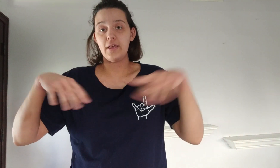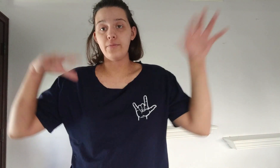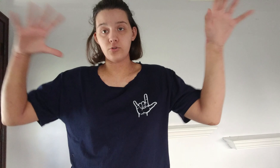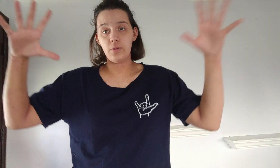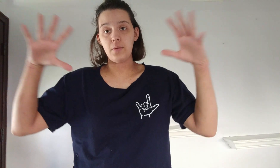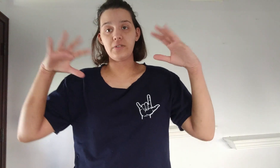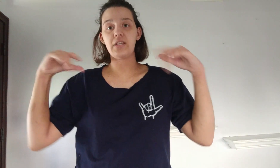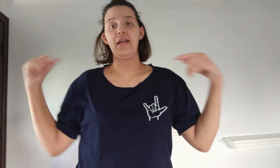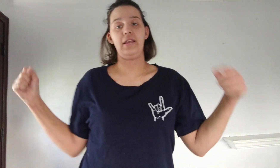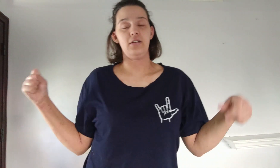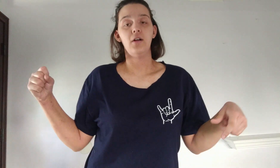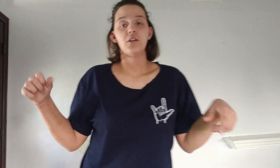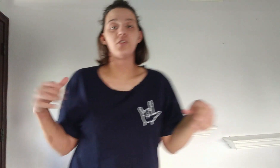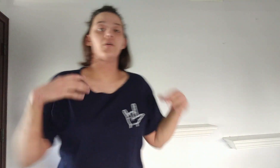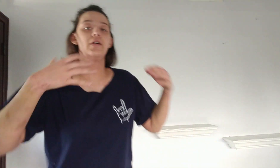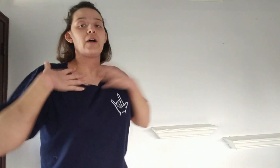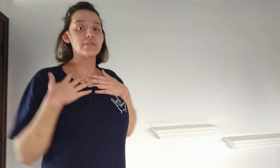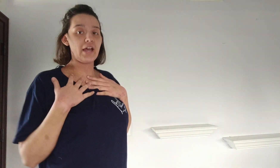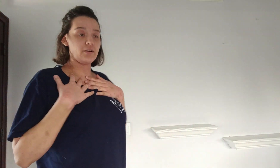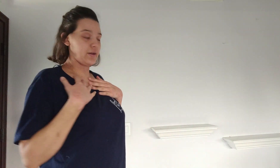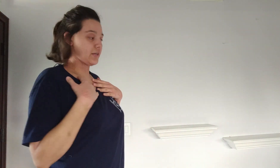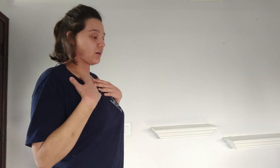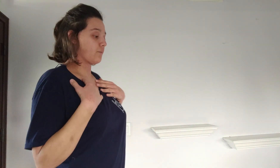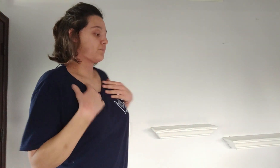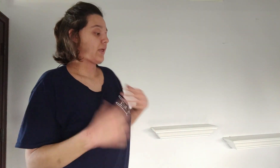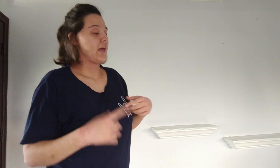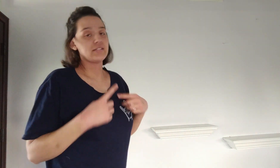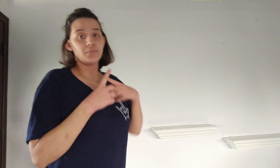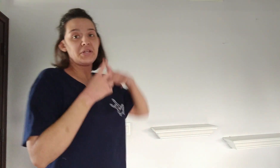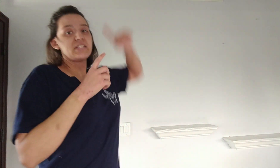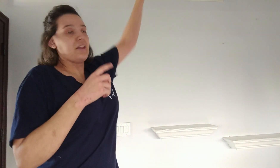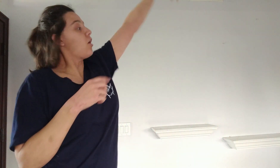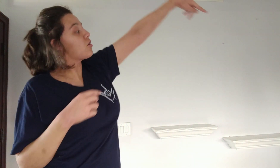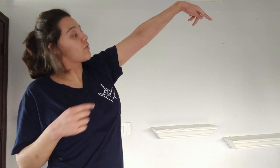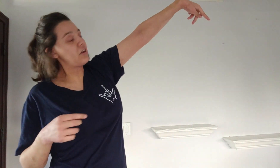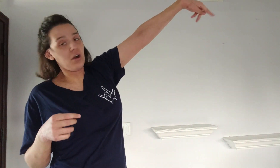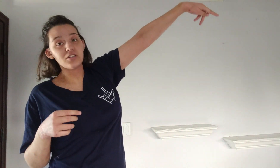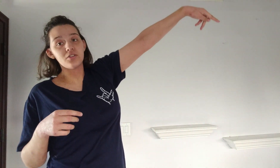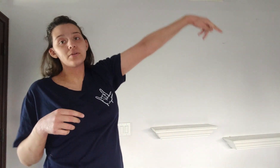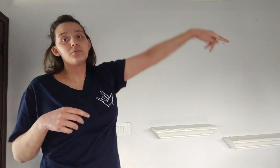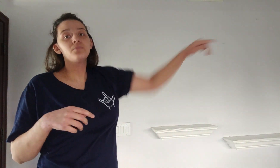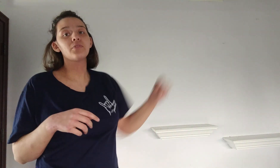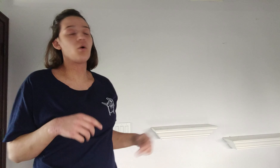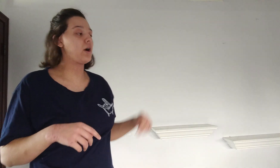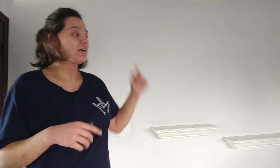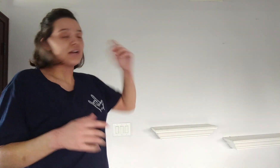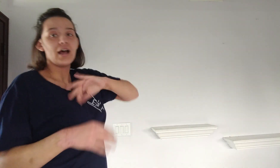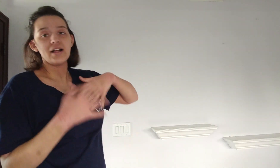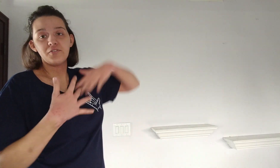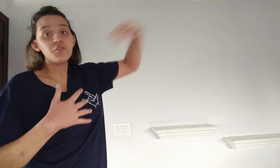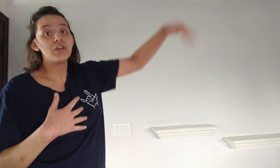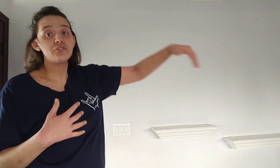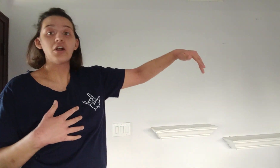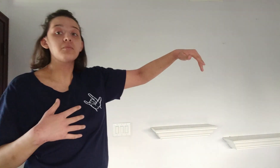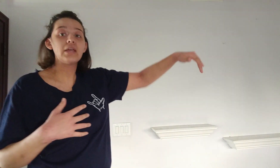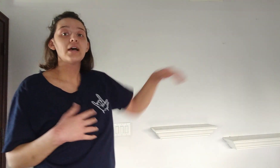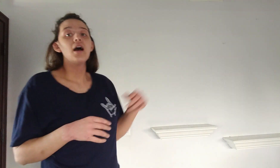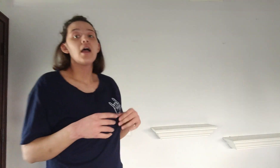in between people signing. So if I'm signing right here and somebody's signing all the way across the room or a few feet in front of me,